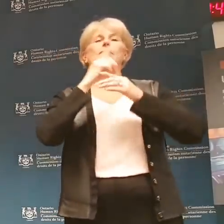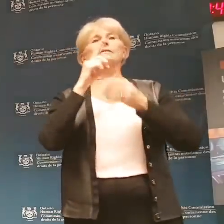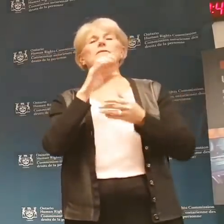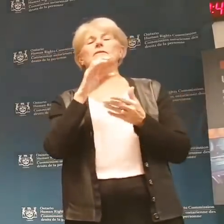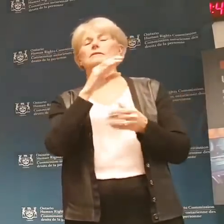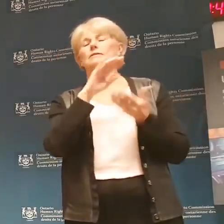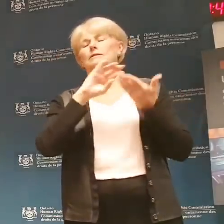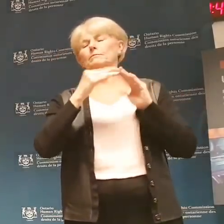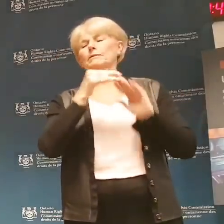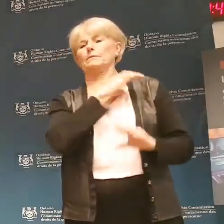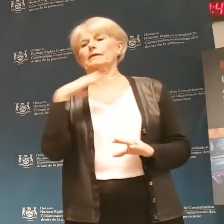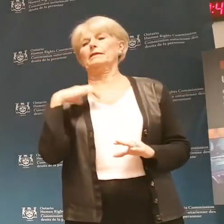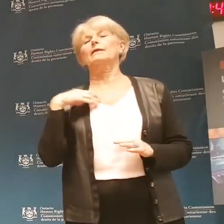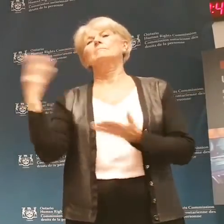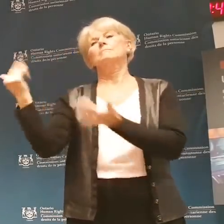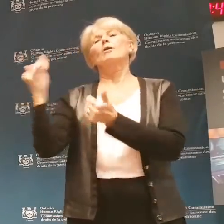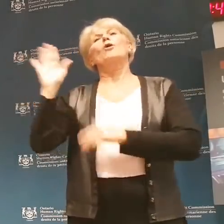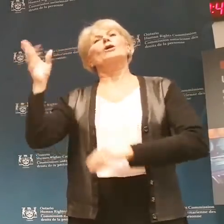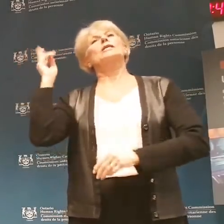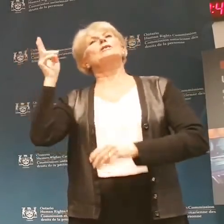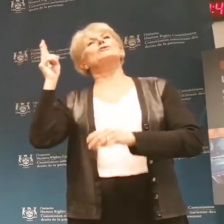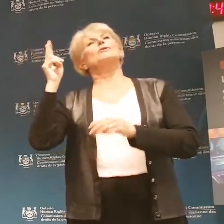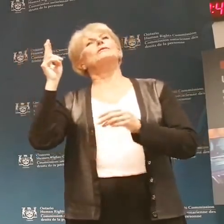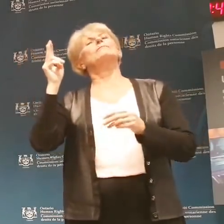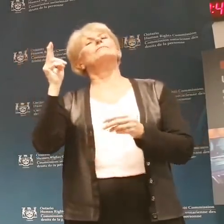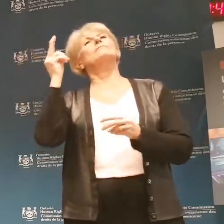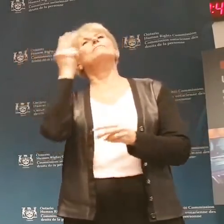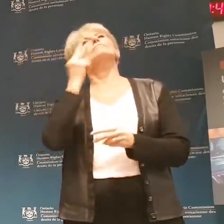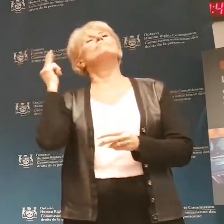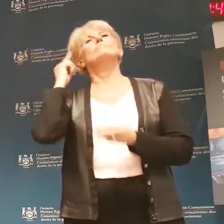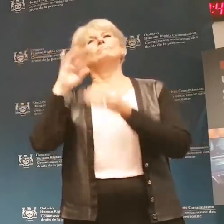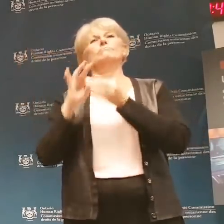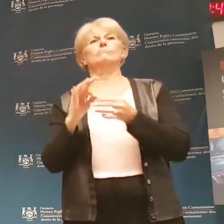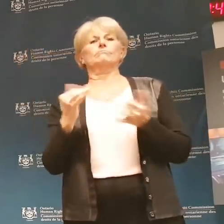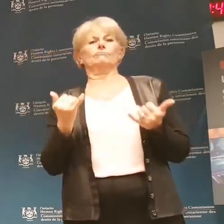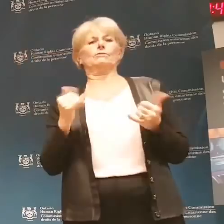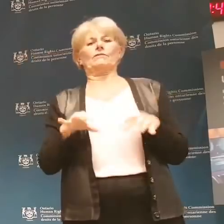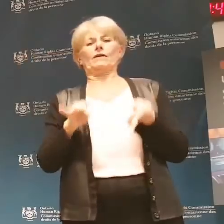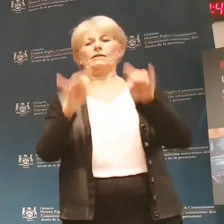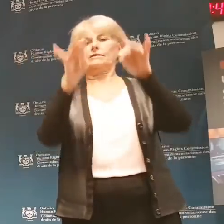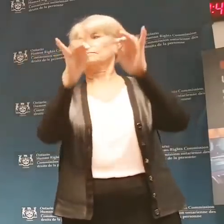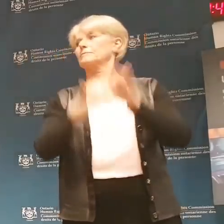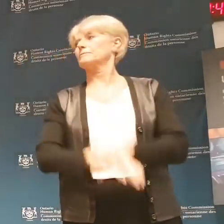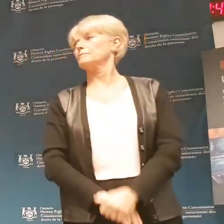historical perspective and her thoughts on today's findings. Ms. Steele?